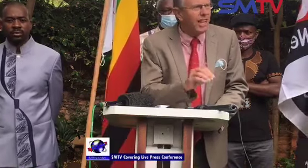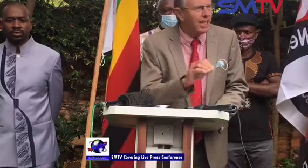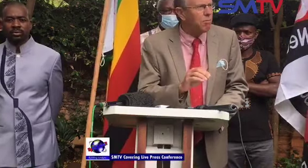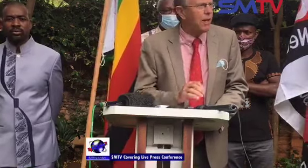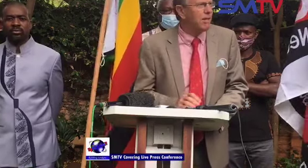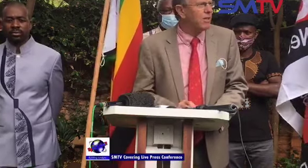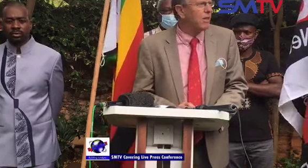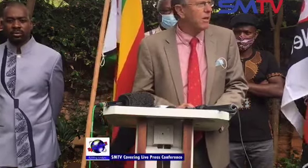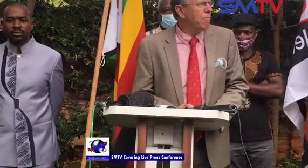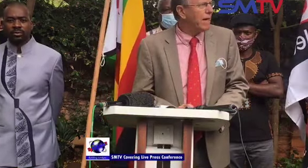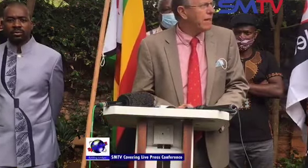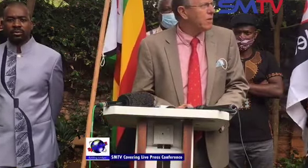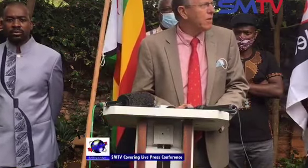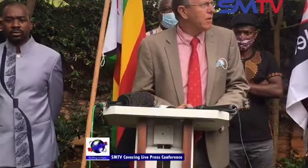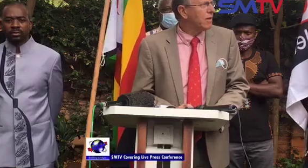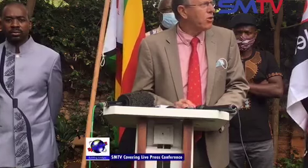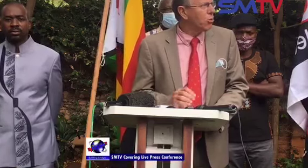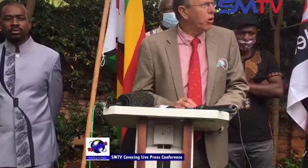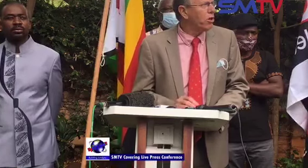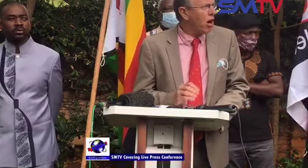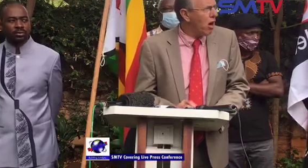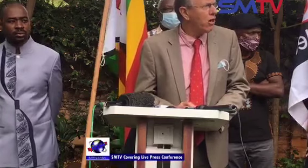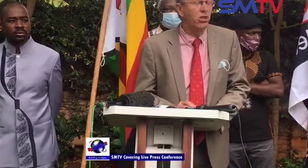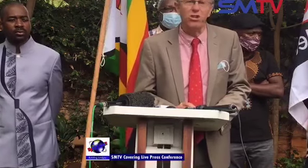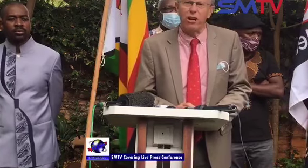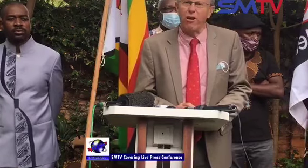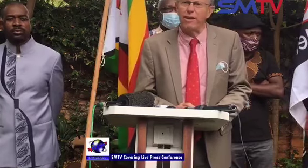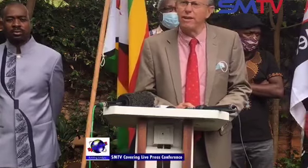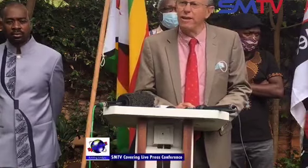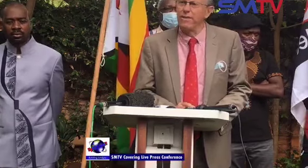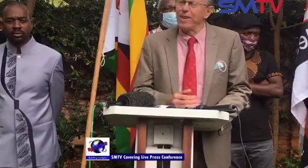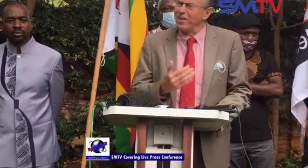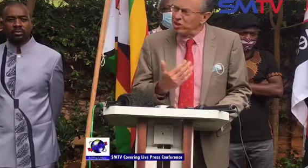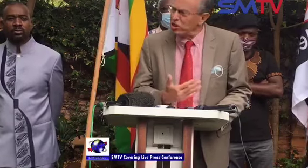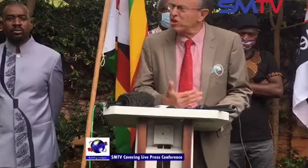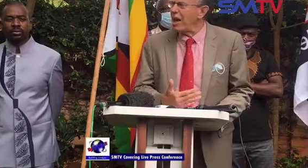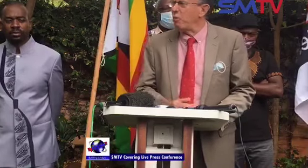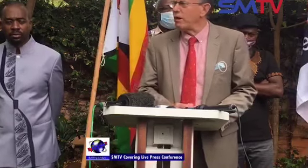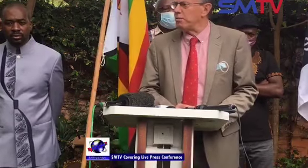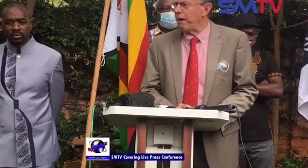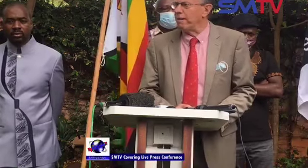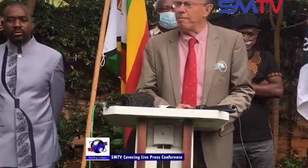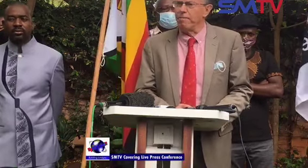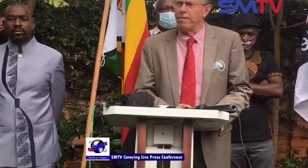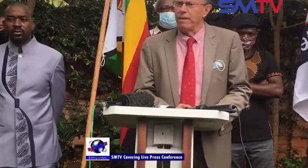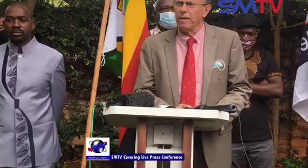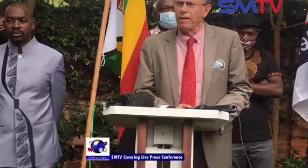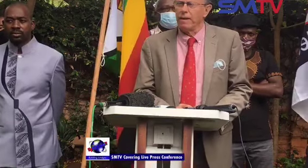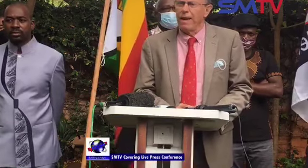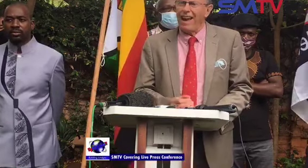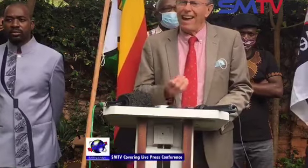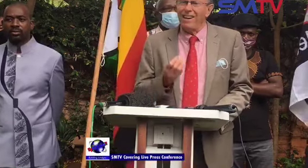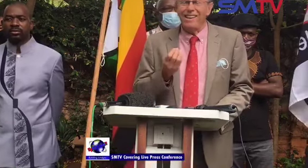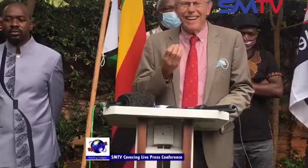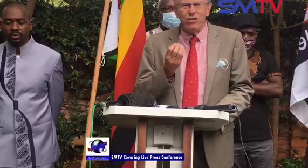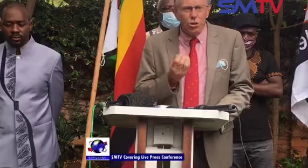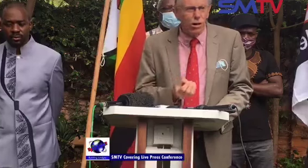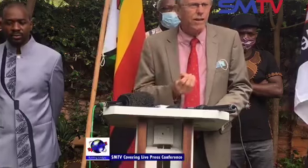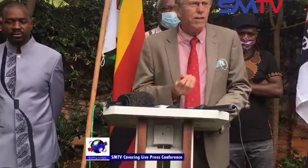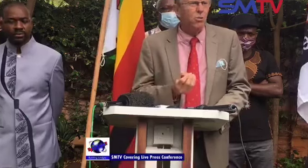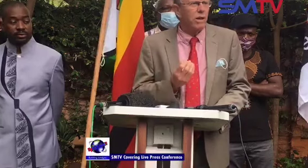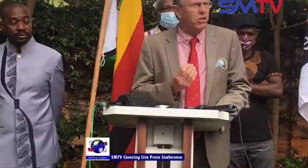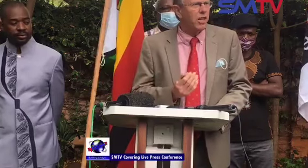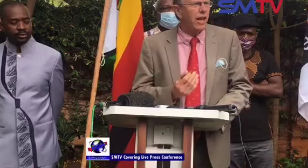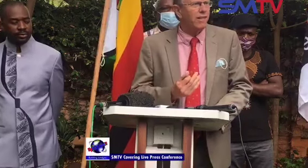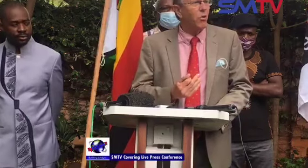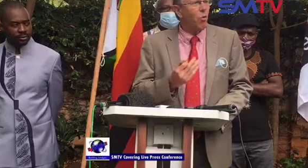your taxpayers' monies that you worked hard to generate. This is how we spent them. And in doing